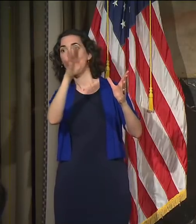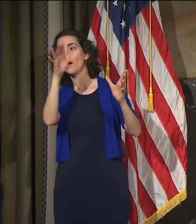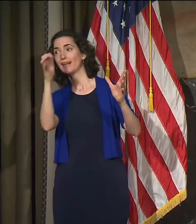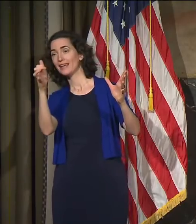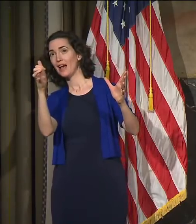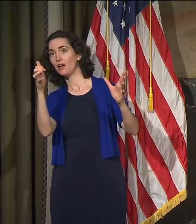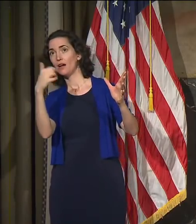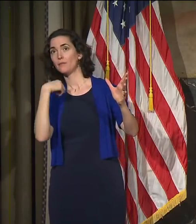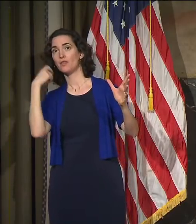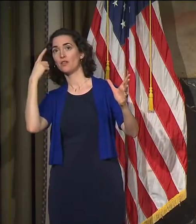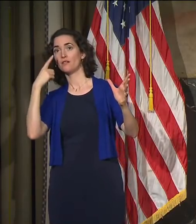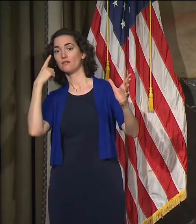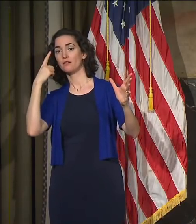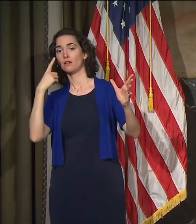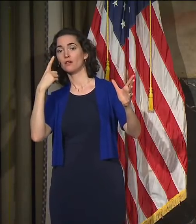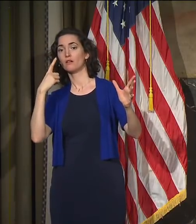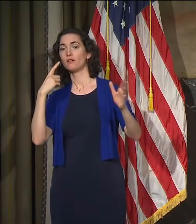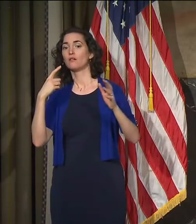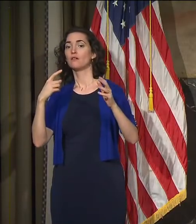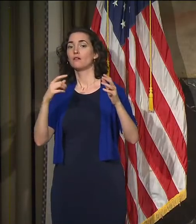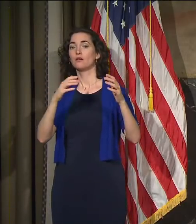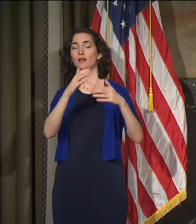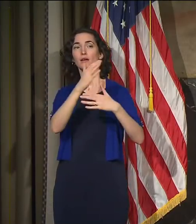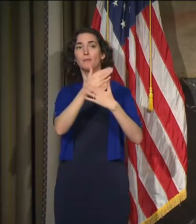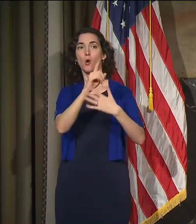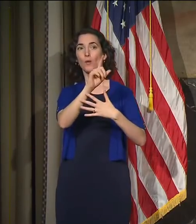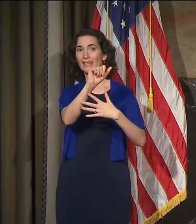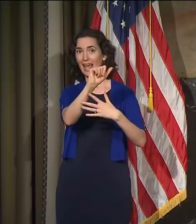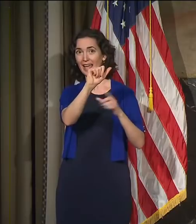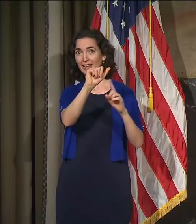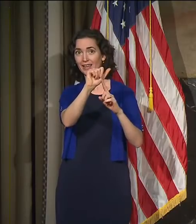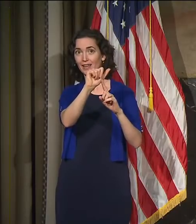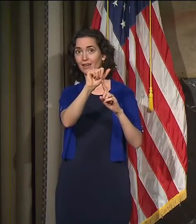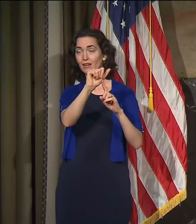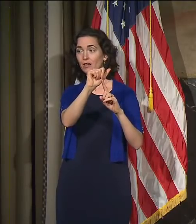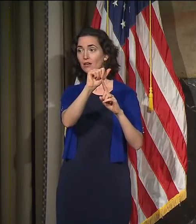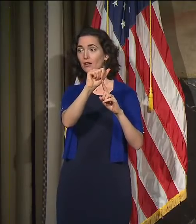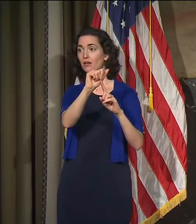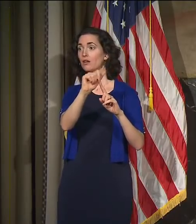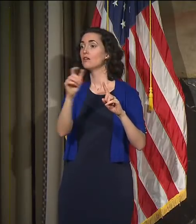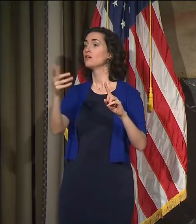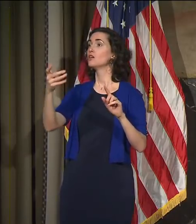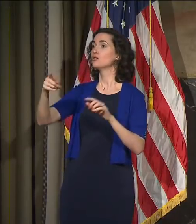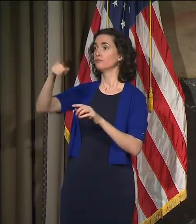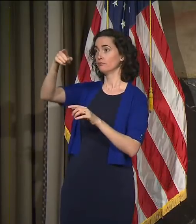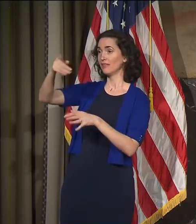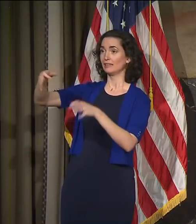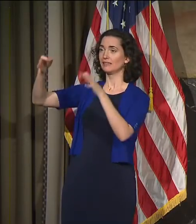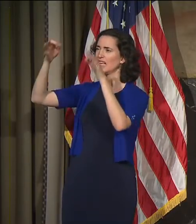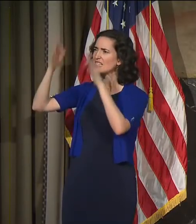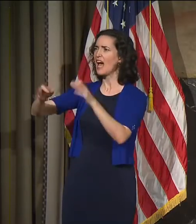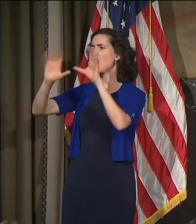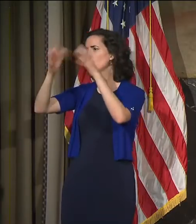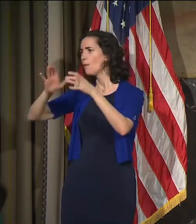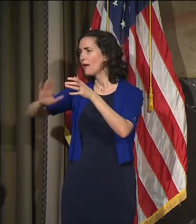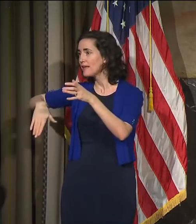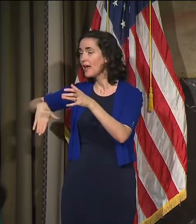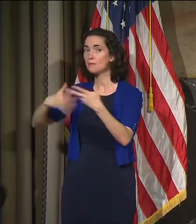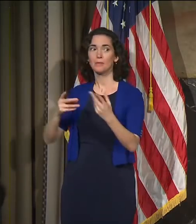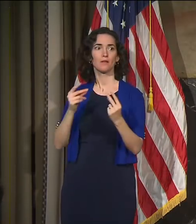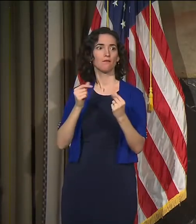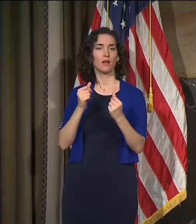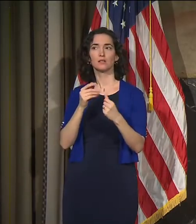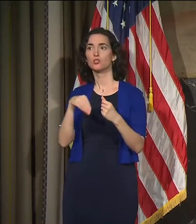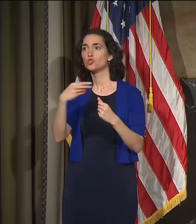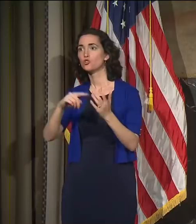out vaccines to people beyond phase 1A before we have finalized this? Yes. No,